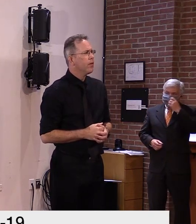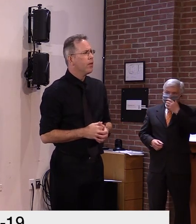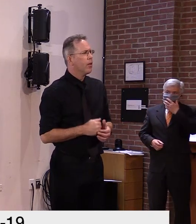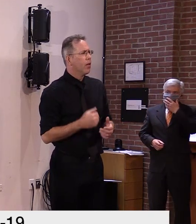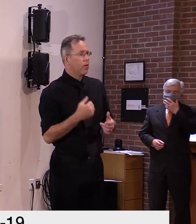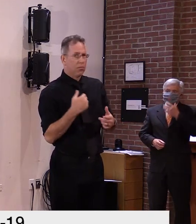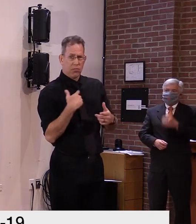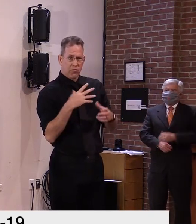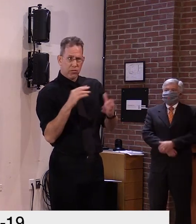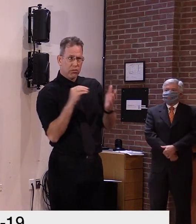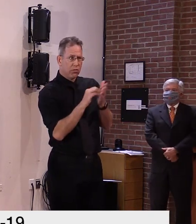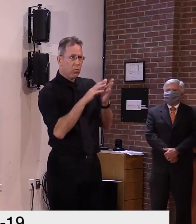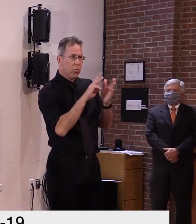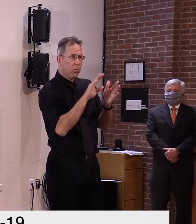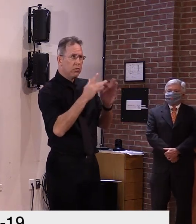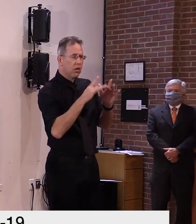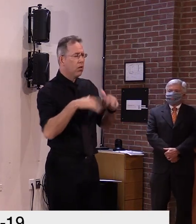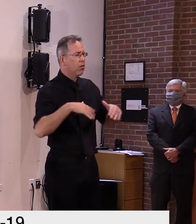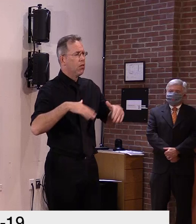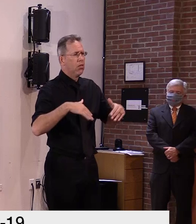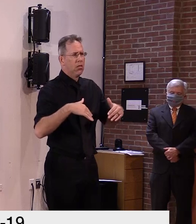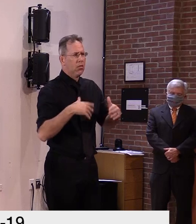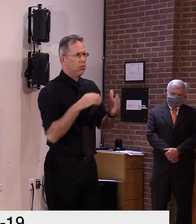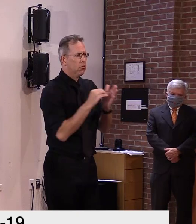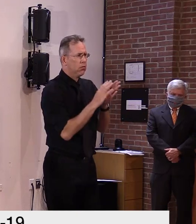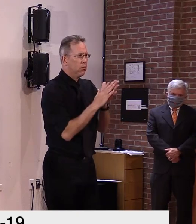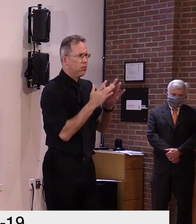that's very, very, very recent news.